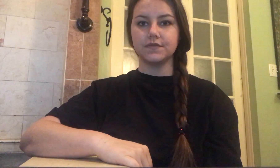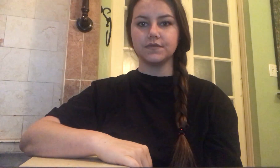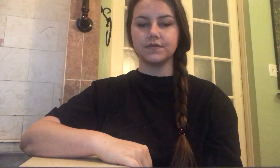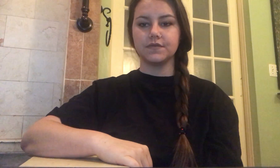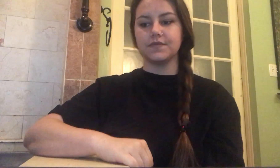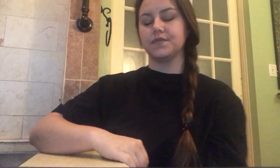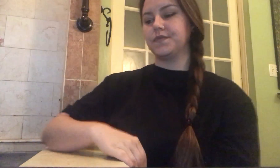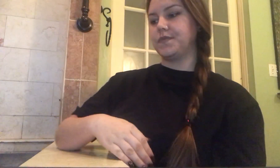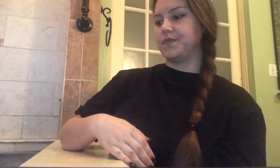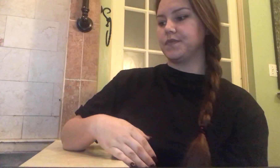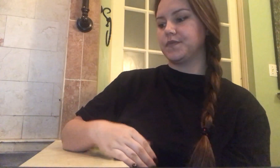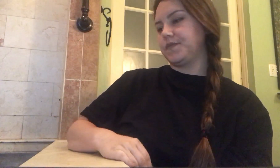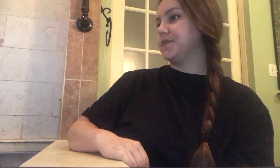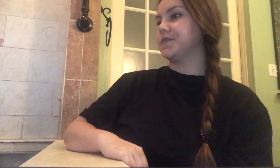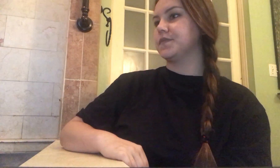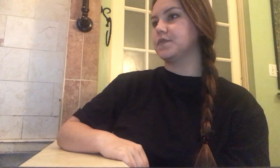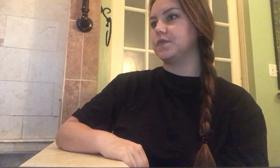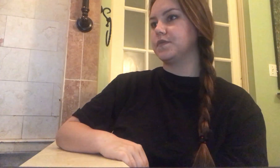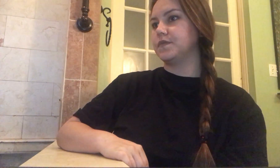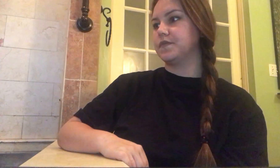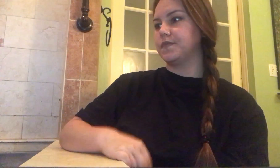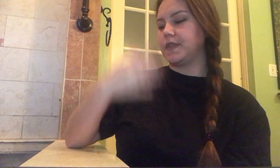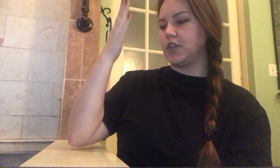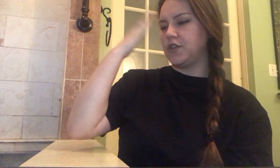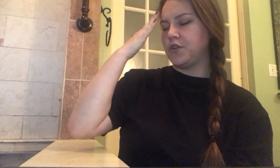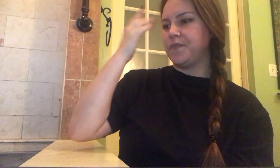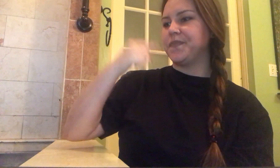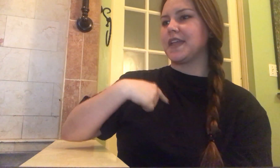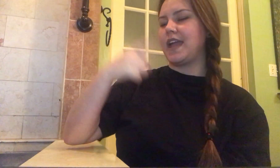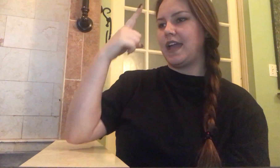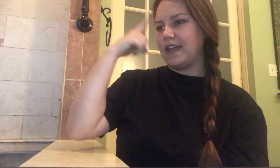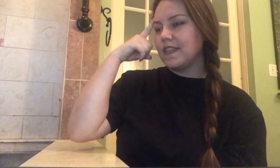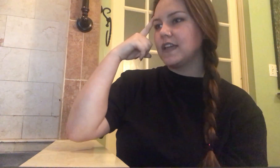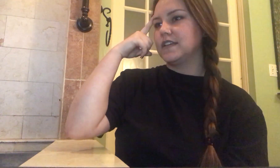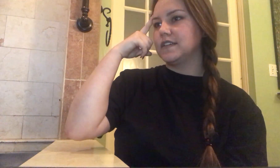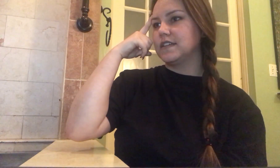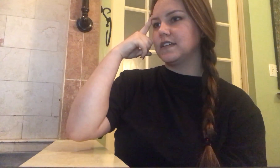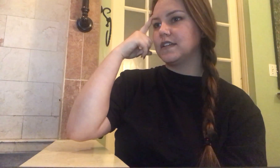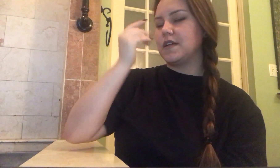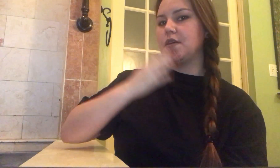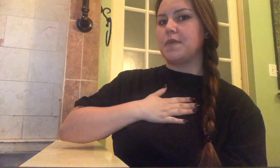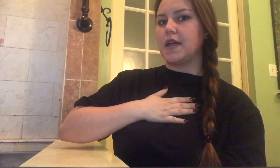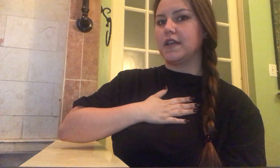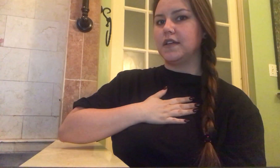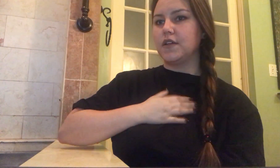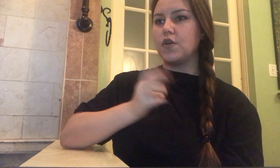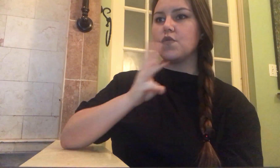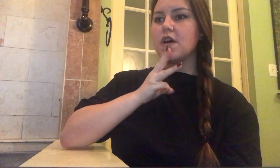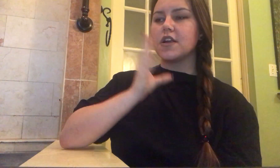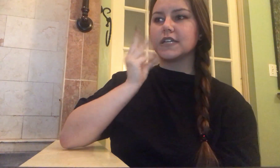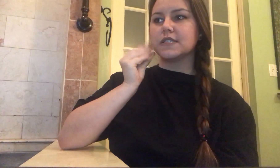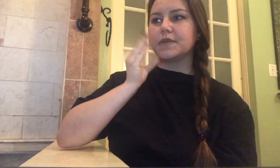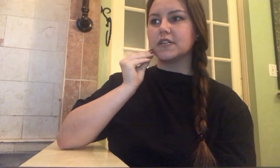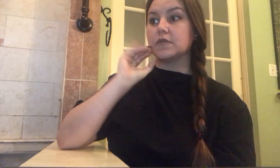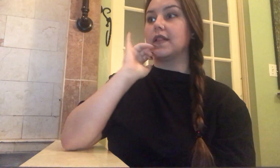I think I stumbled into water through, a personal experience. I was with a group of doctors and surgeons, and we were in